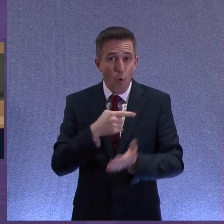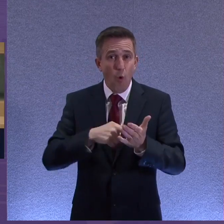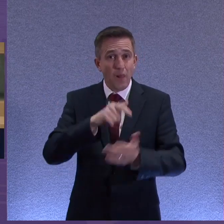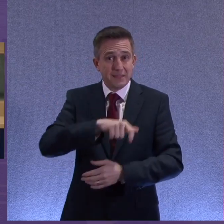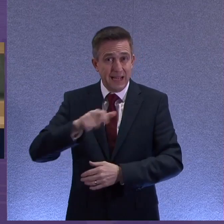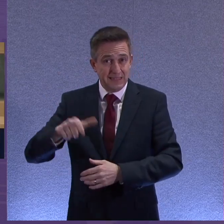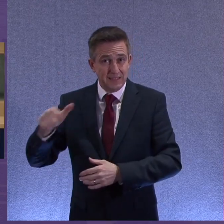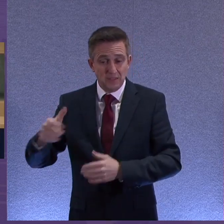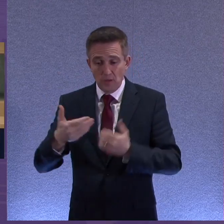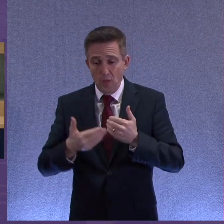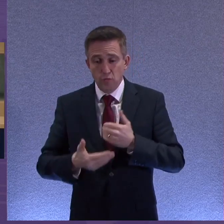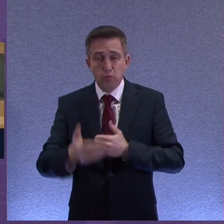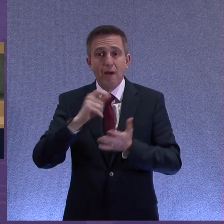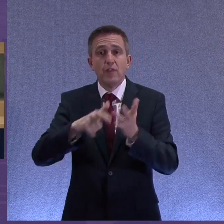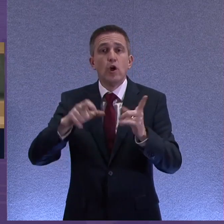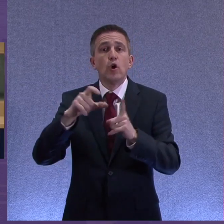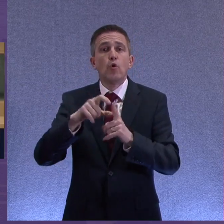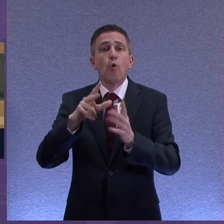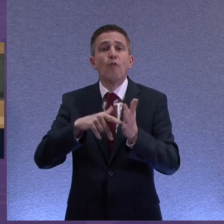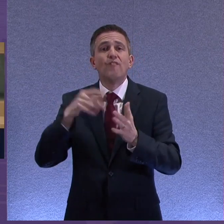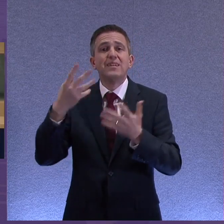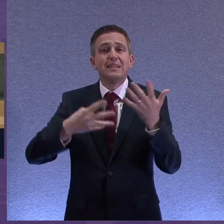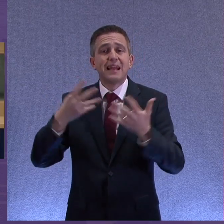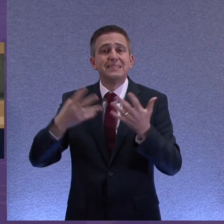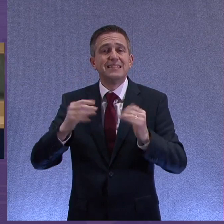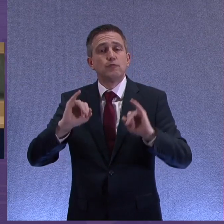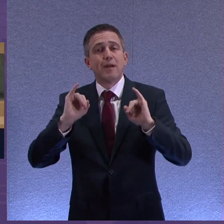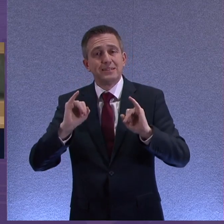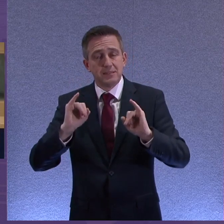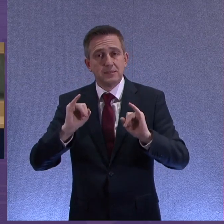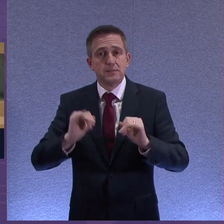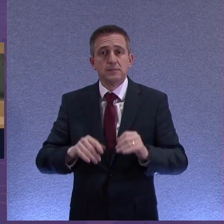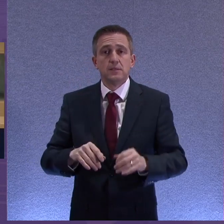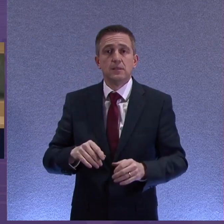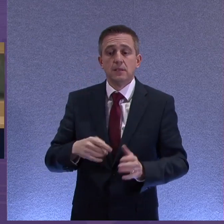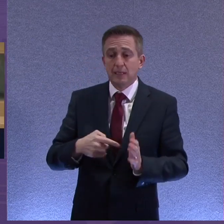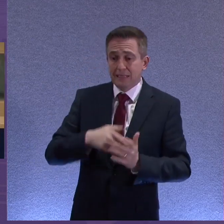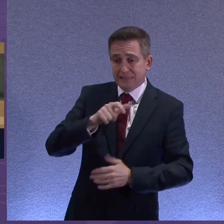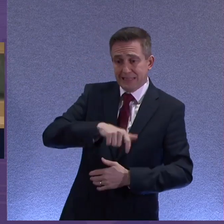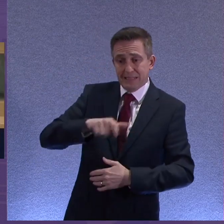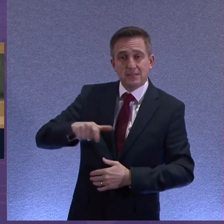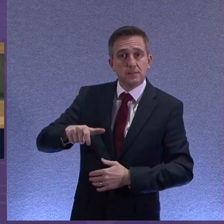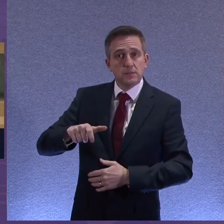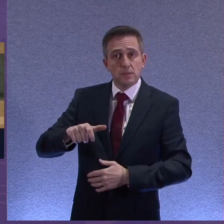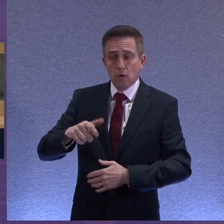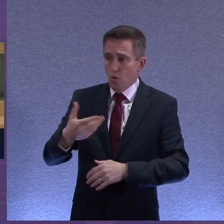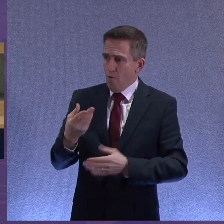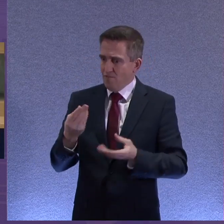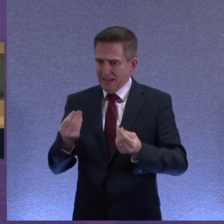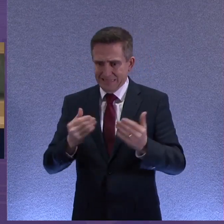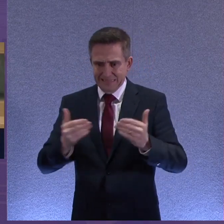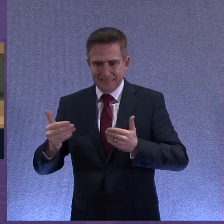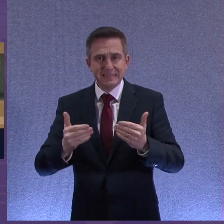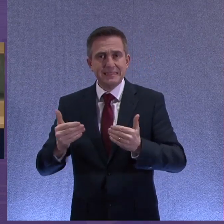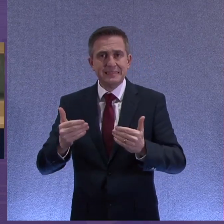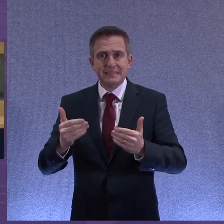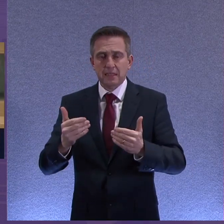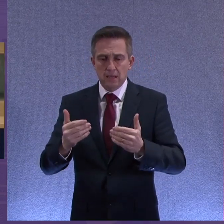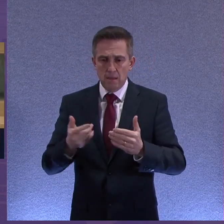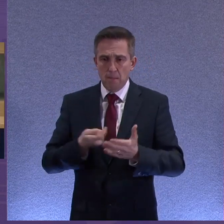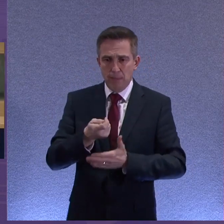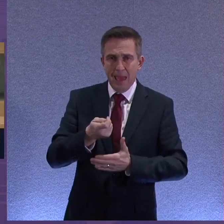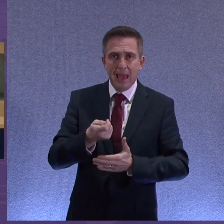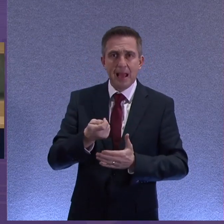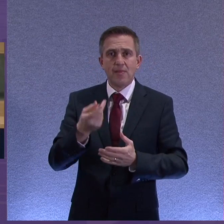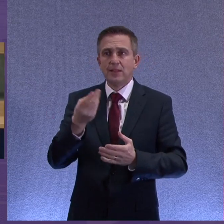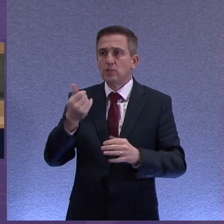duration of this crisis. Ensuring that tenants who are financially impacted by the crisis have their rent subsidised, reduced